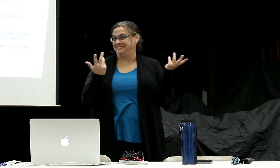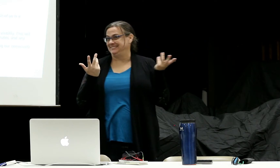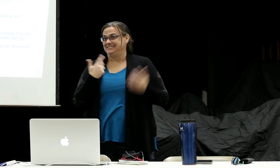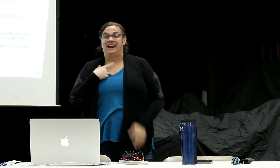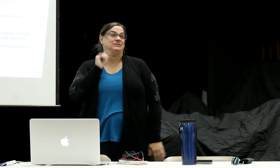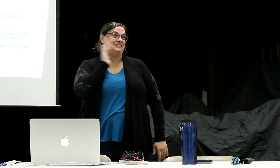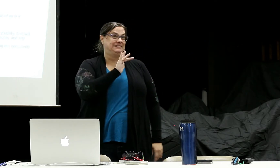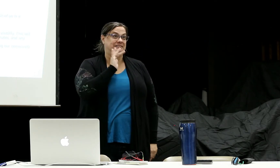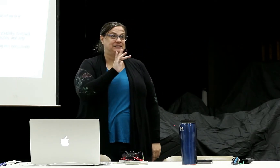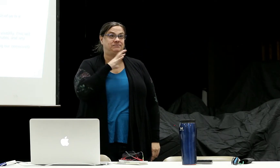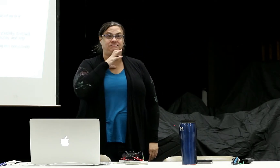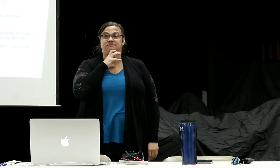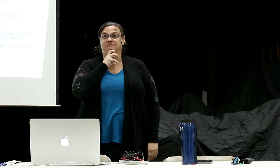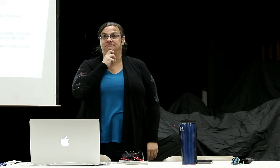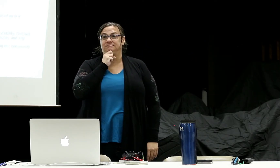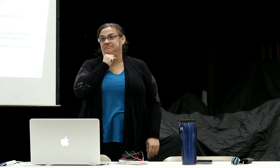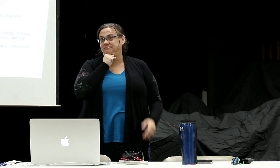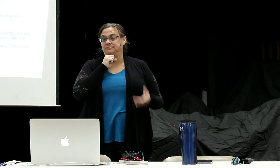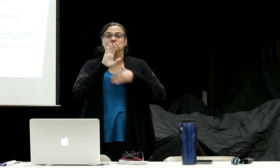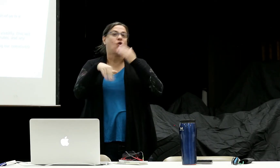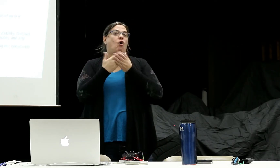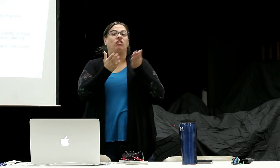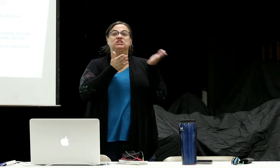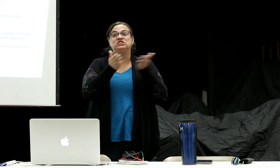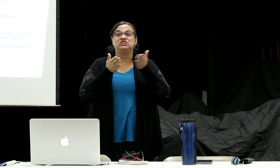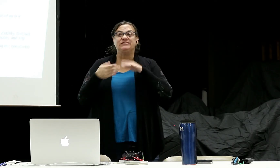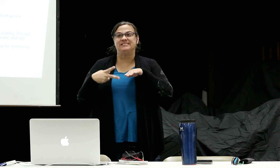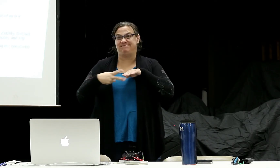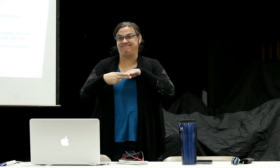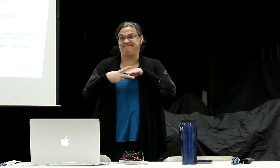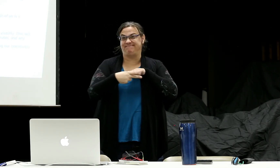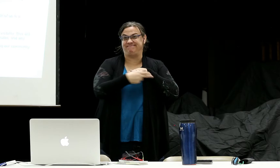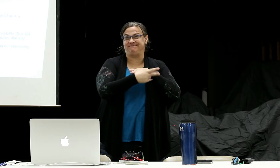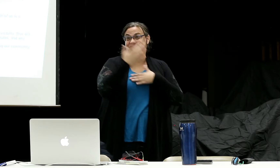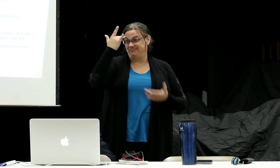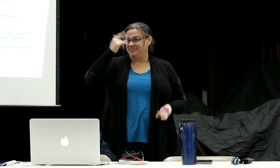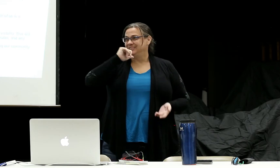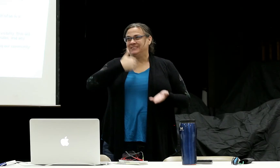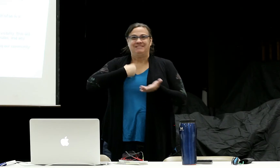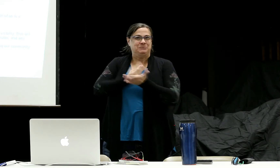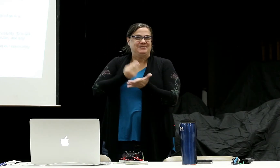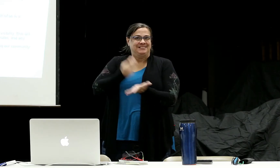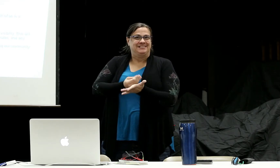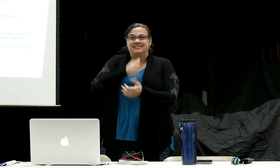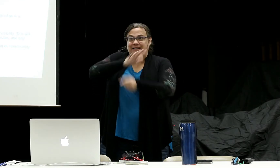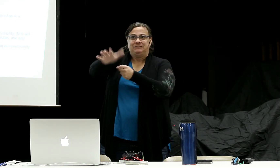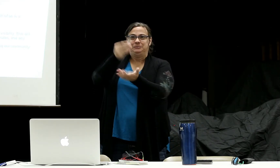that way. So, I mean, that is a pro for a timeliness comparison.